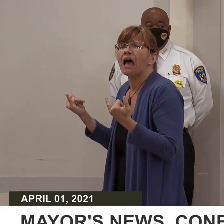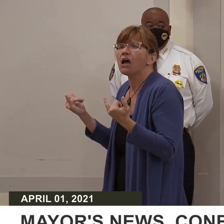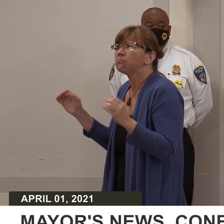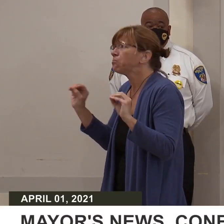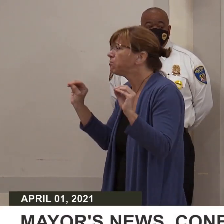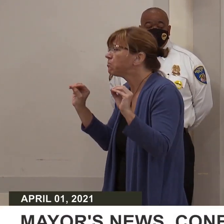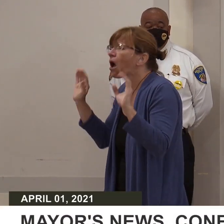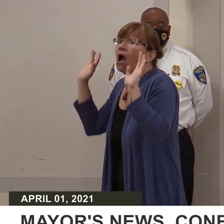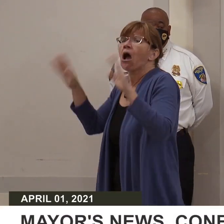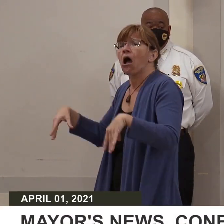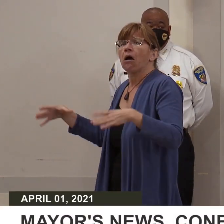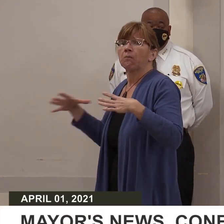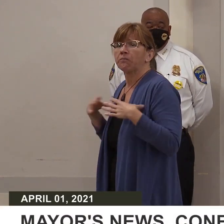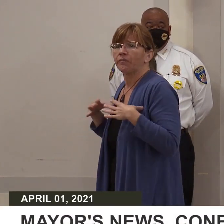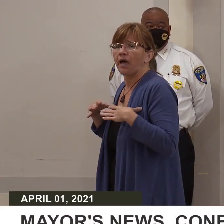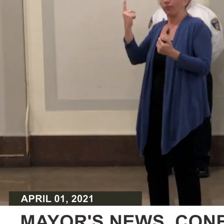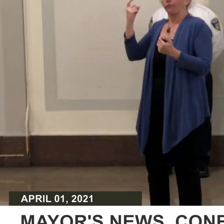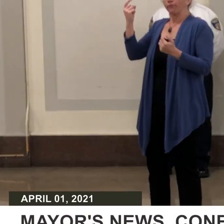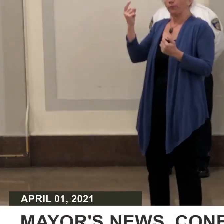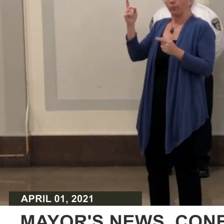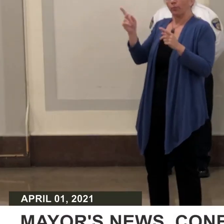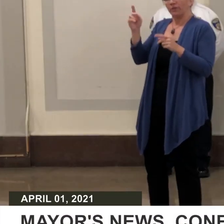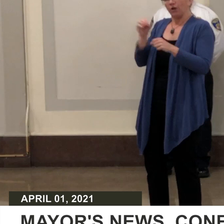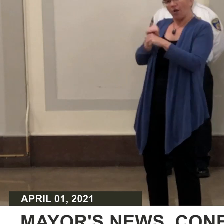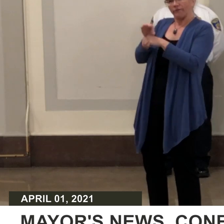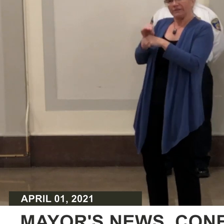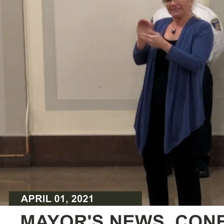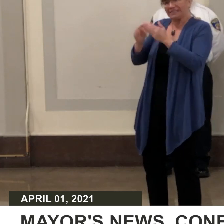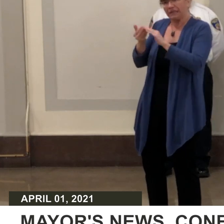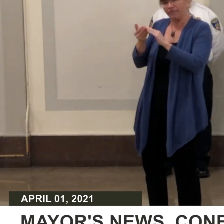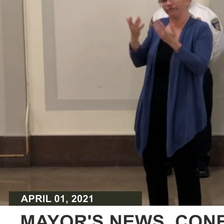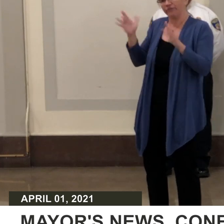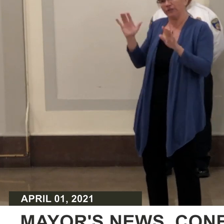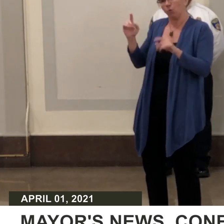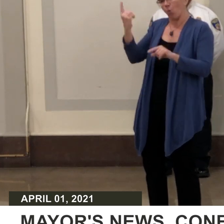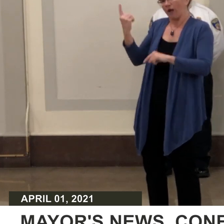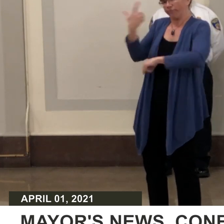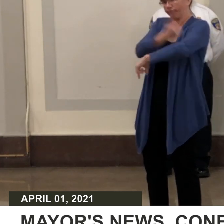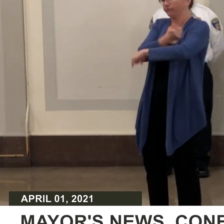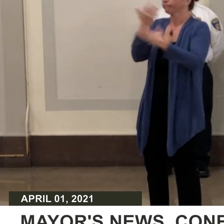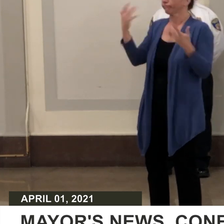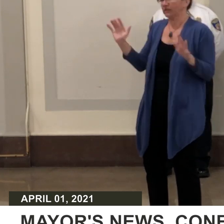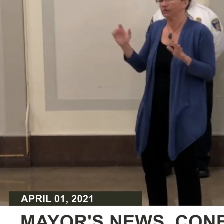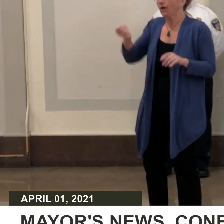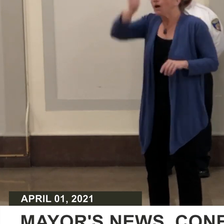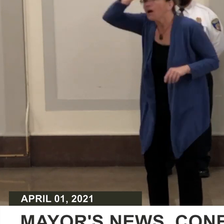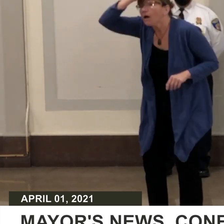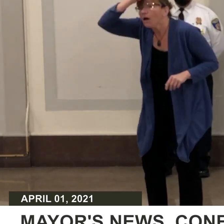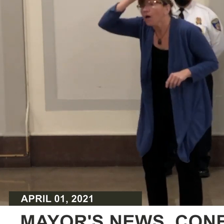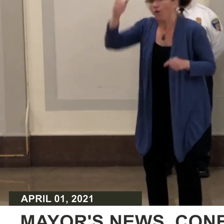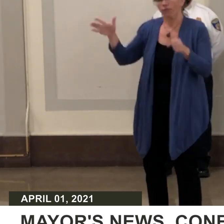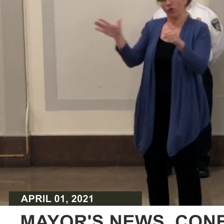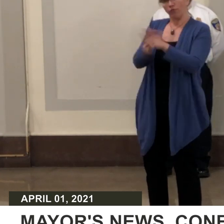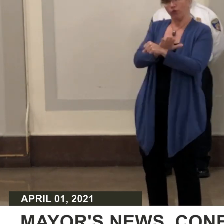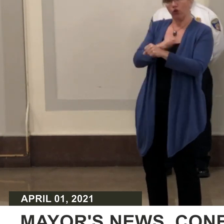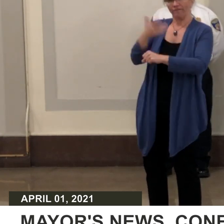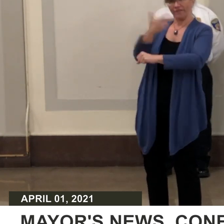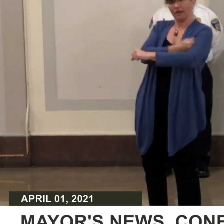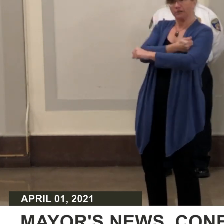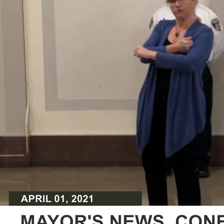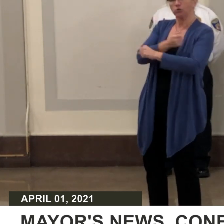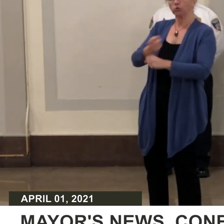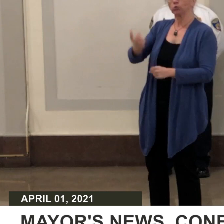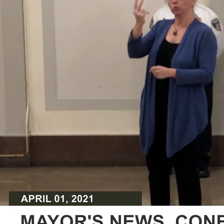have received at least one dose of vaccine. And in order to be fully vaccinated, you have to be 2 weeks post 2 doses for Pfizer and